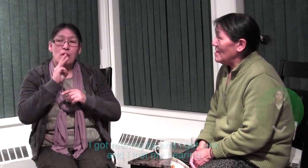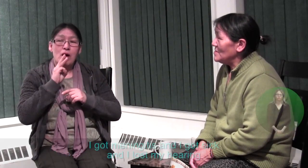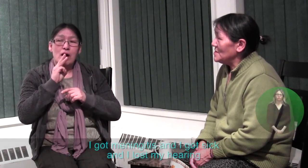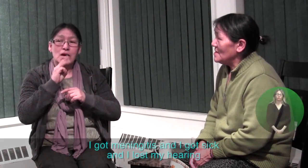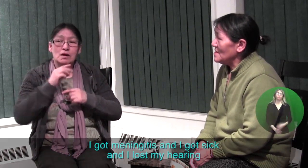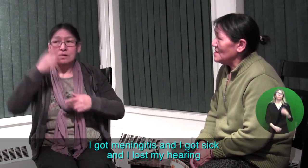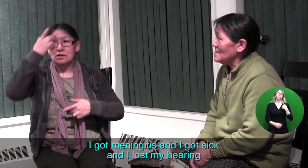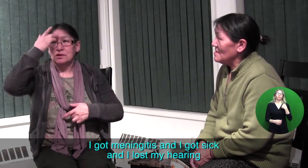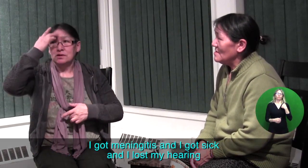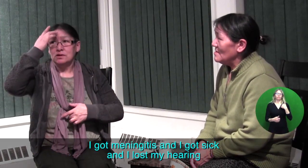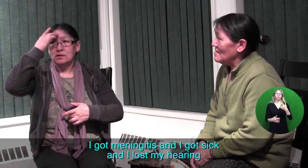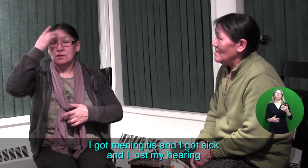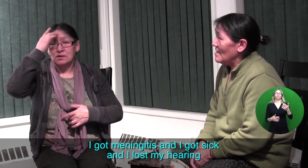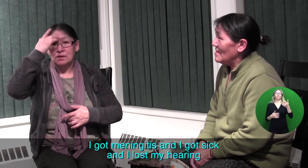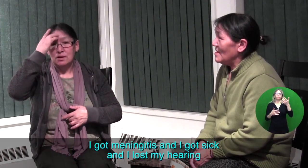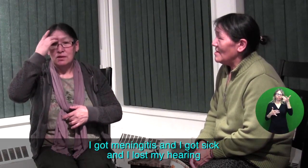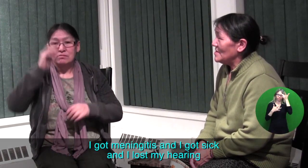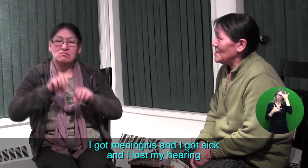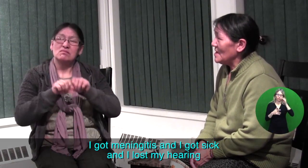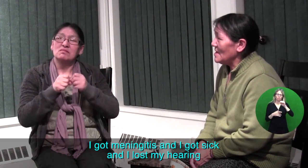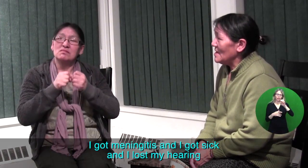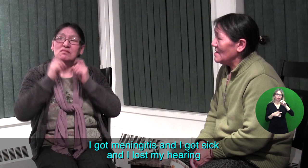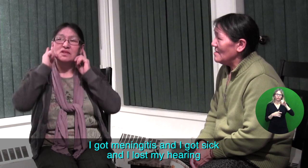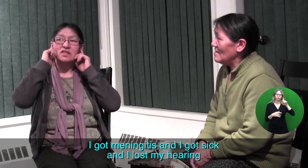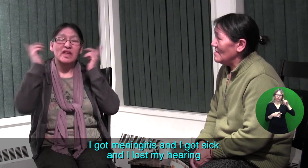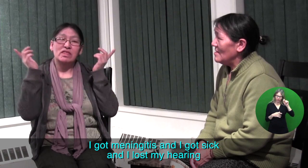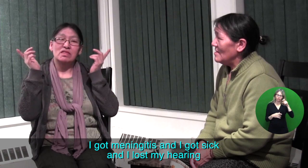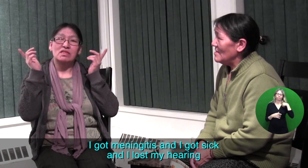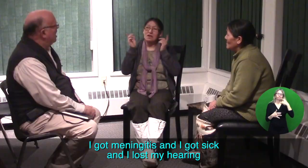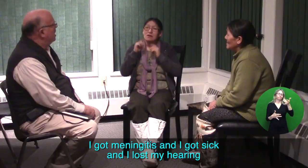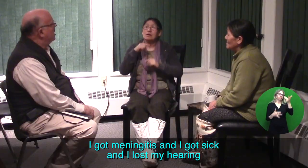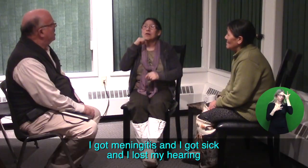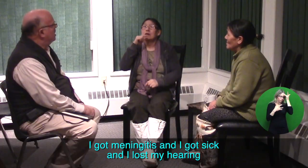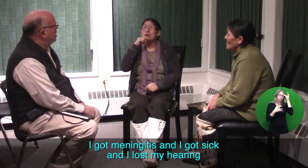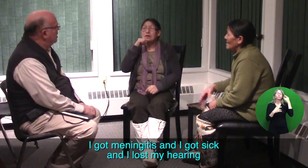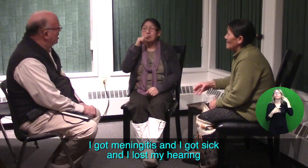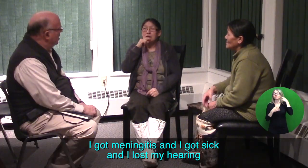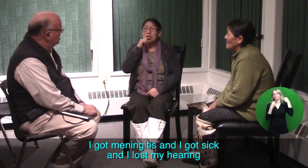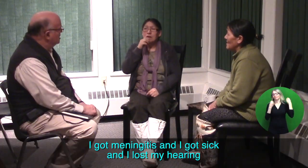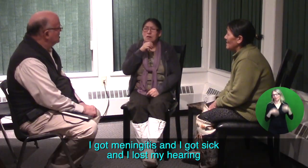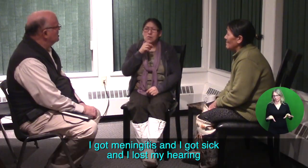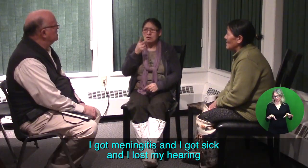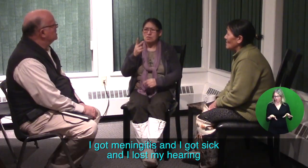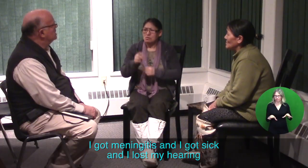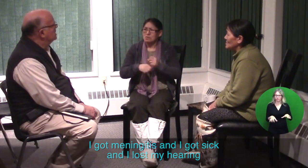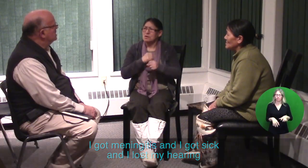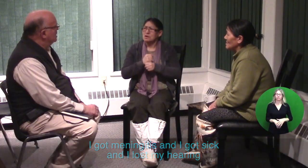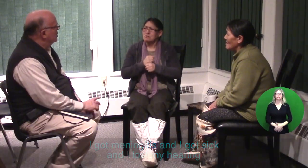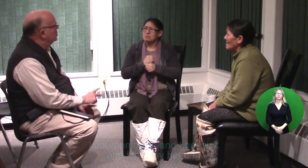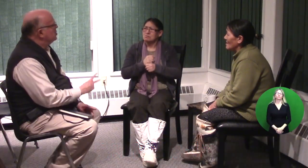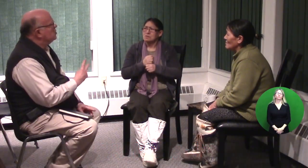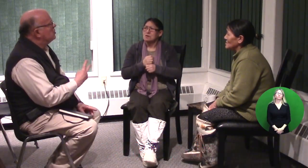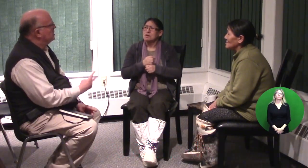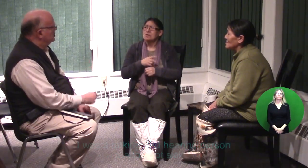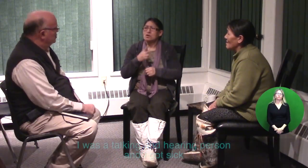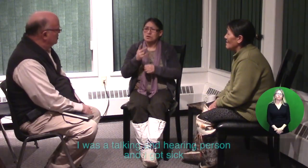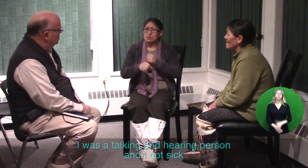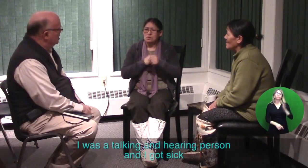I got meningitis and I got sick. Then I lost my hearing.